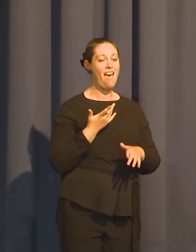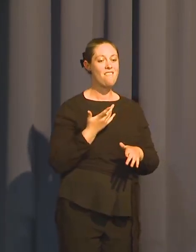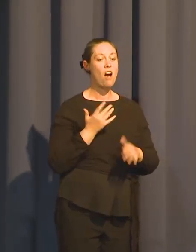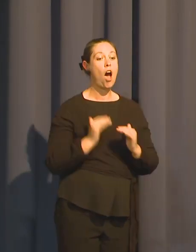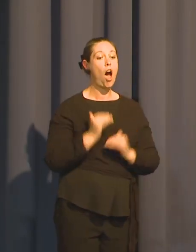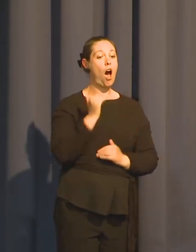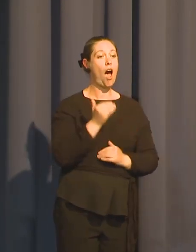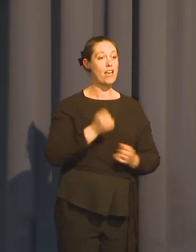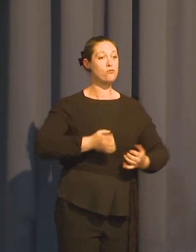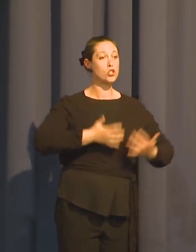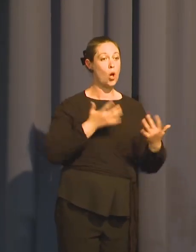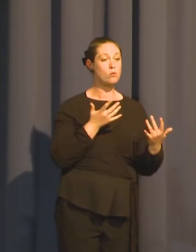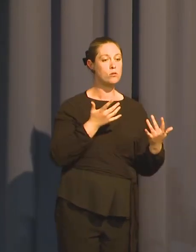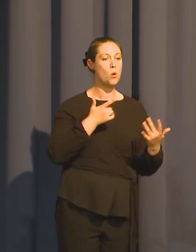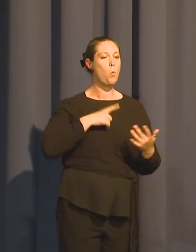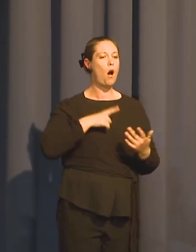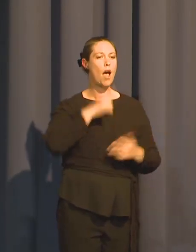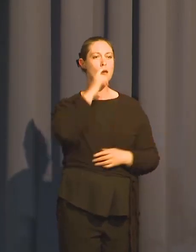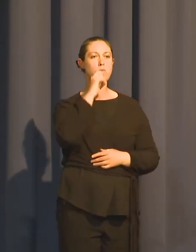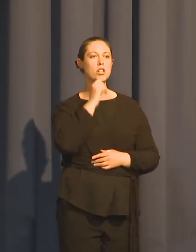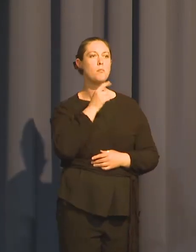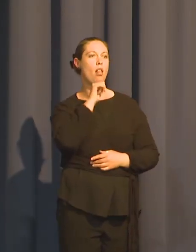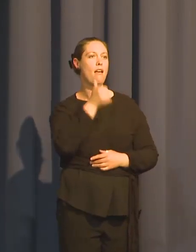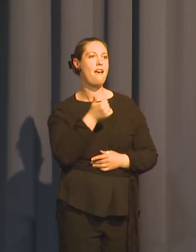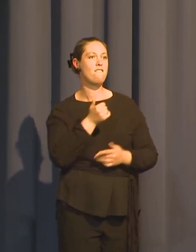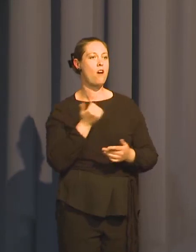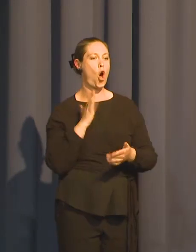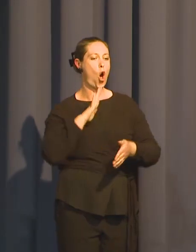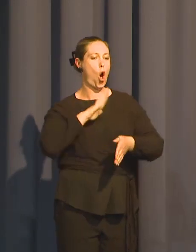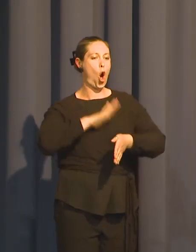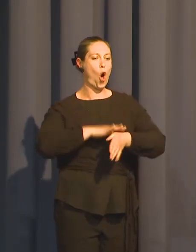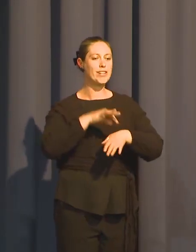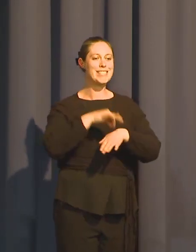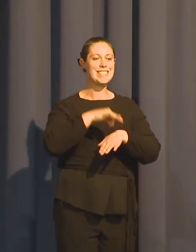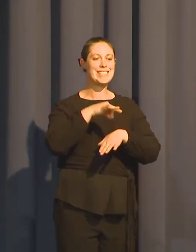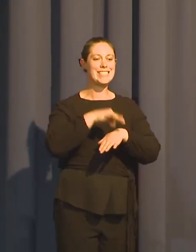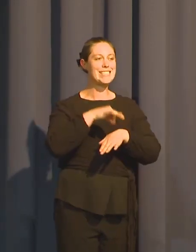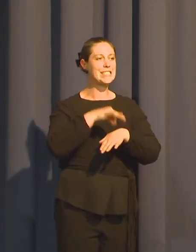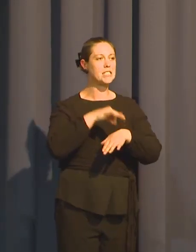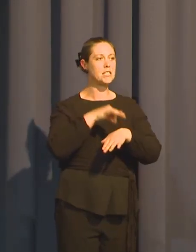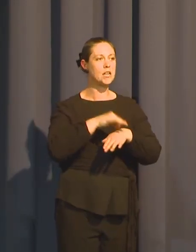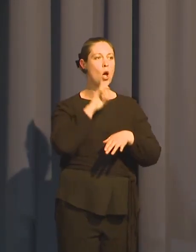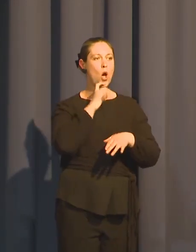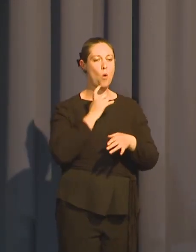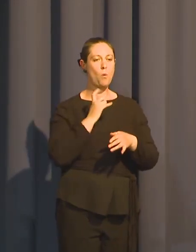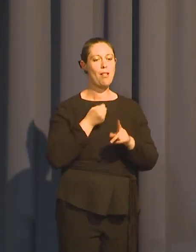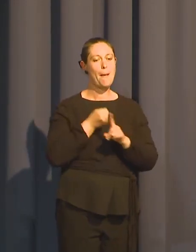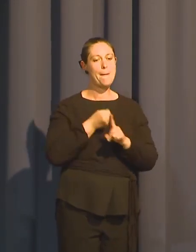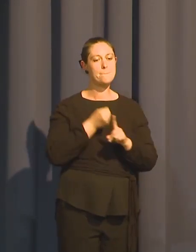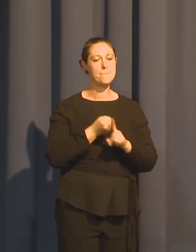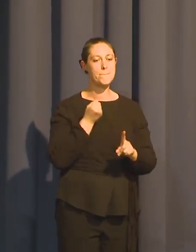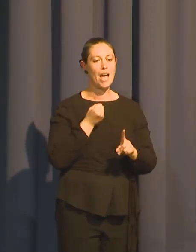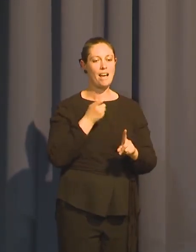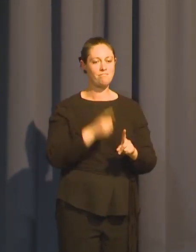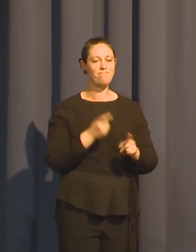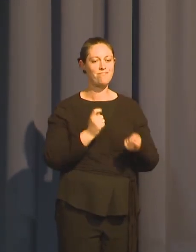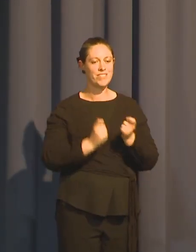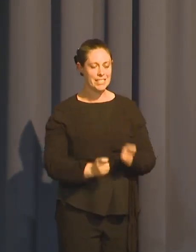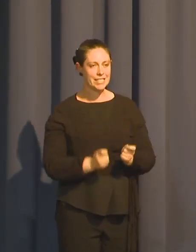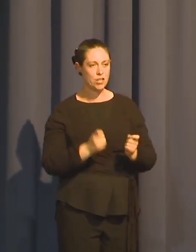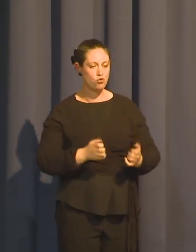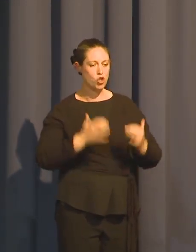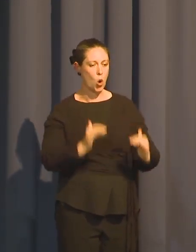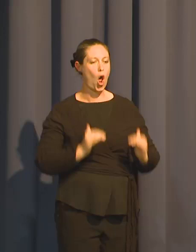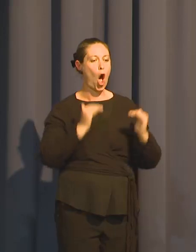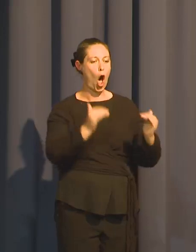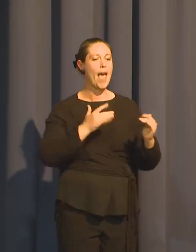skin. And what if you are still concerned? For example, what if your result doesn't reach the threshold, but it's